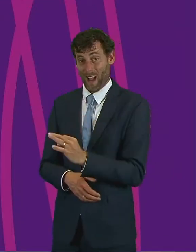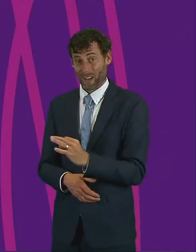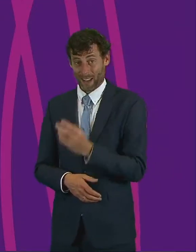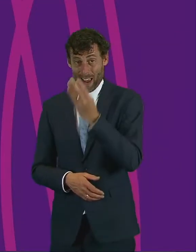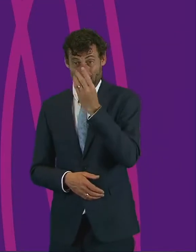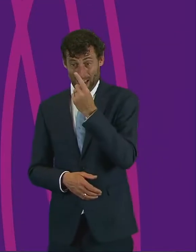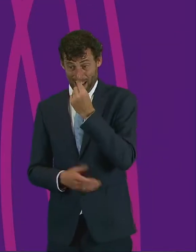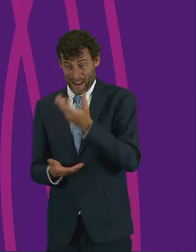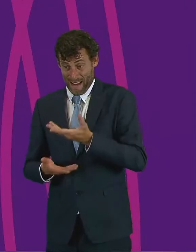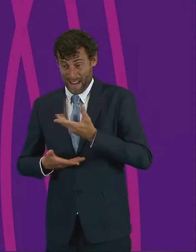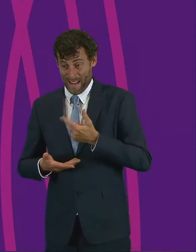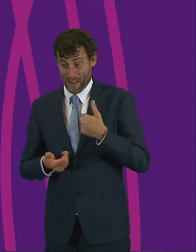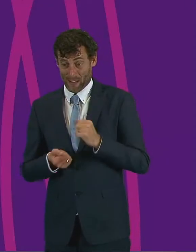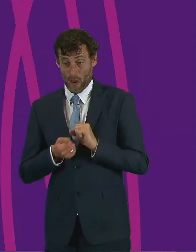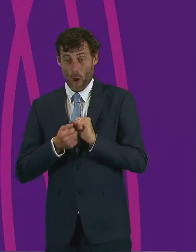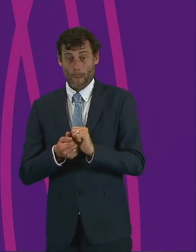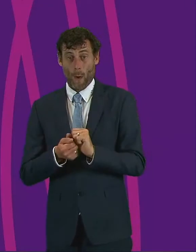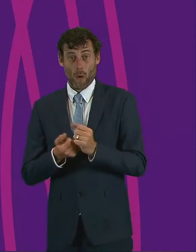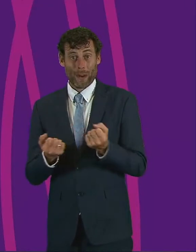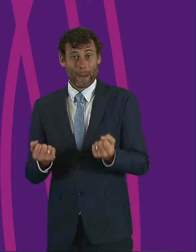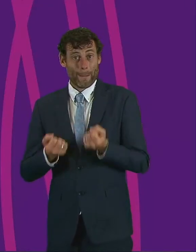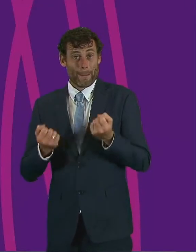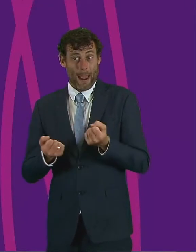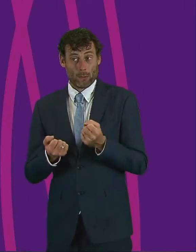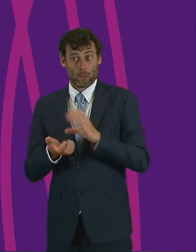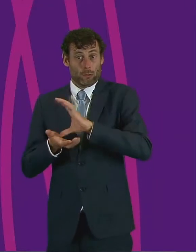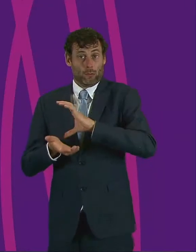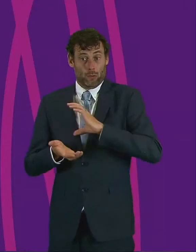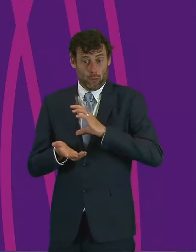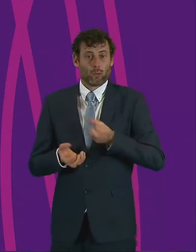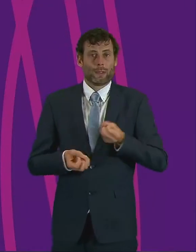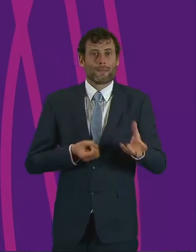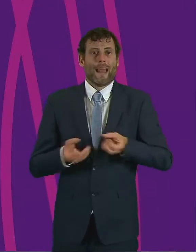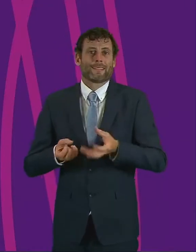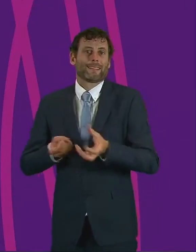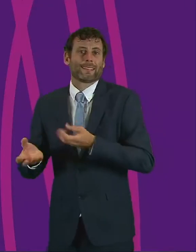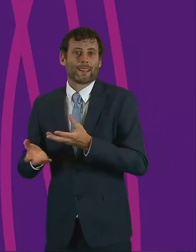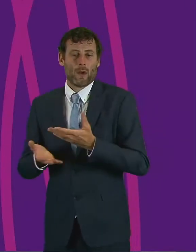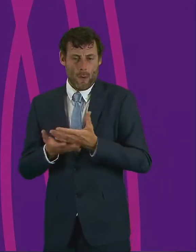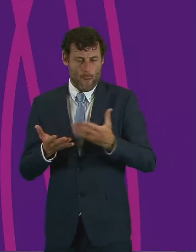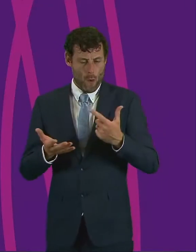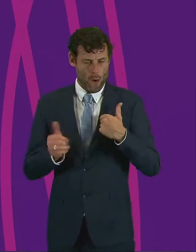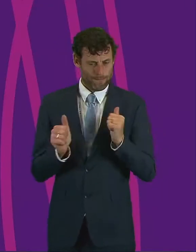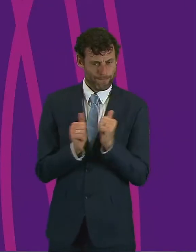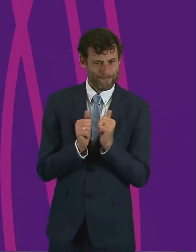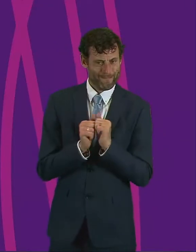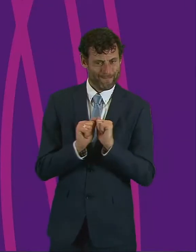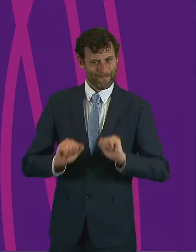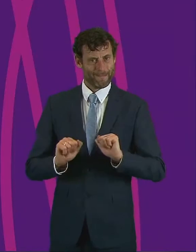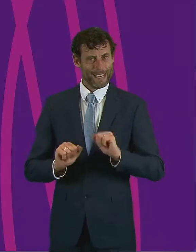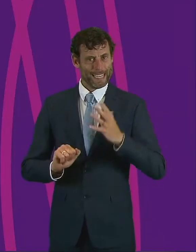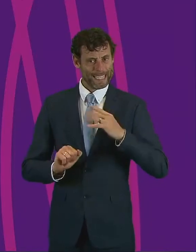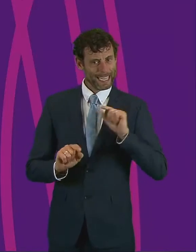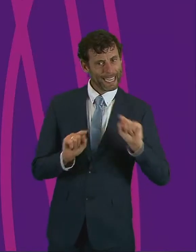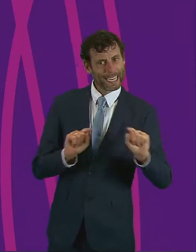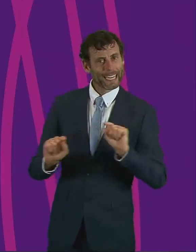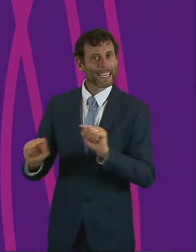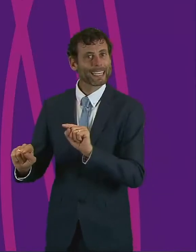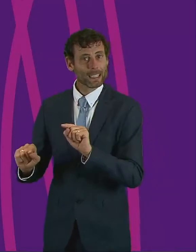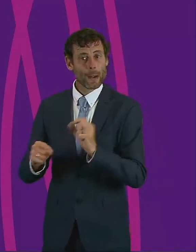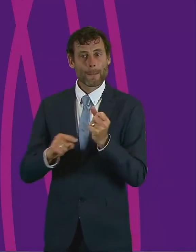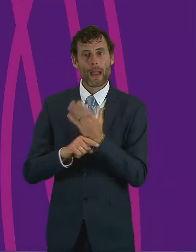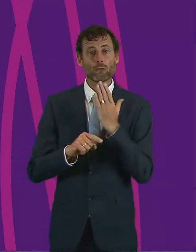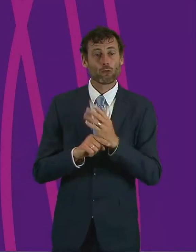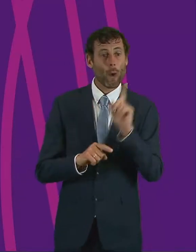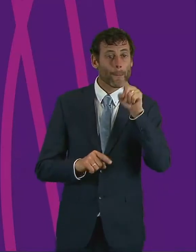repurposing those borrowing powers would make all the difference to allow us to be flexible in our response and to ensure that hard-pressed households